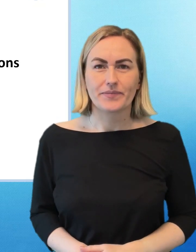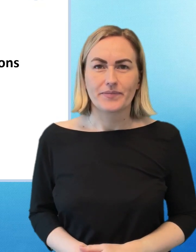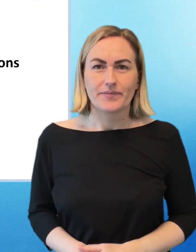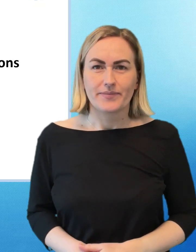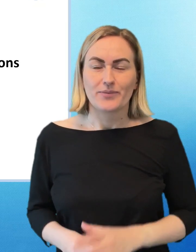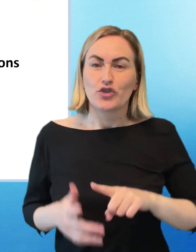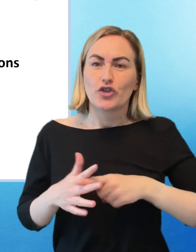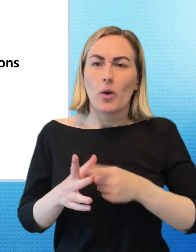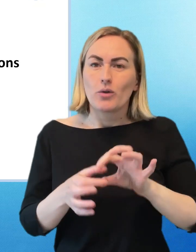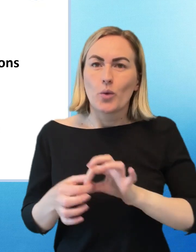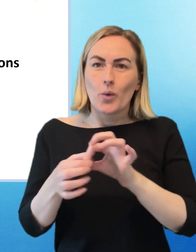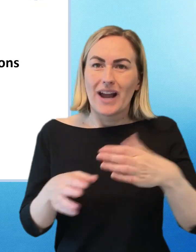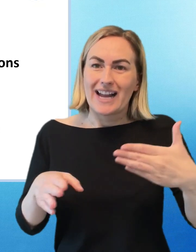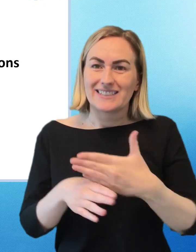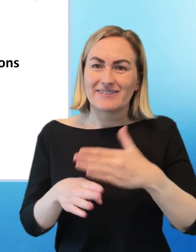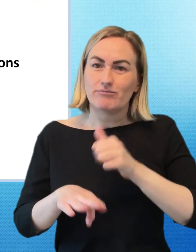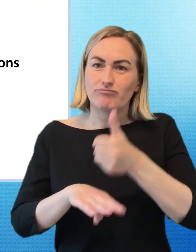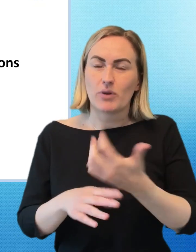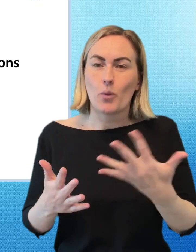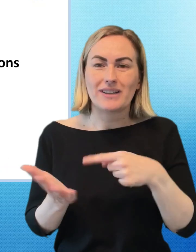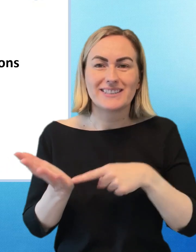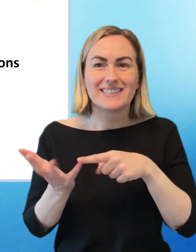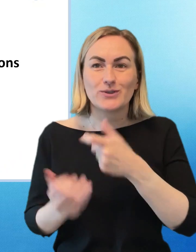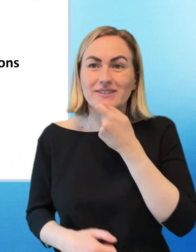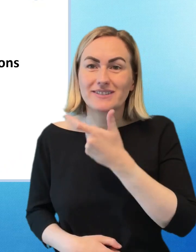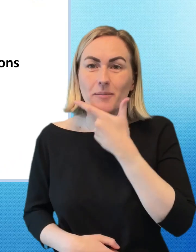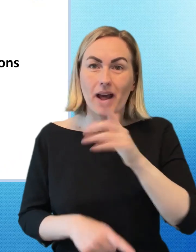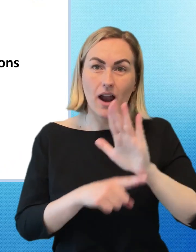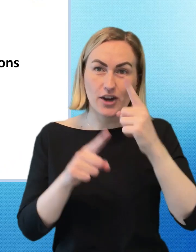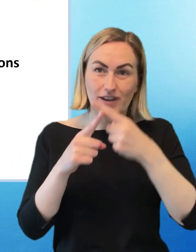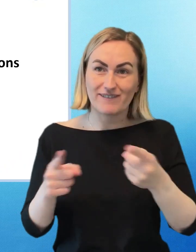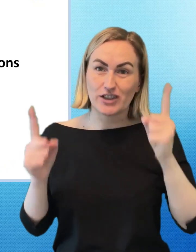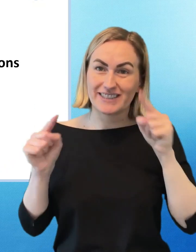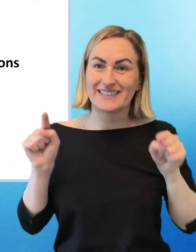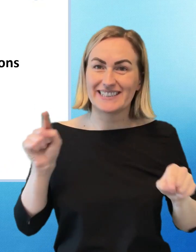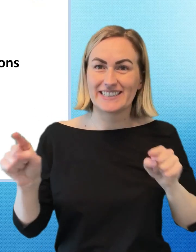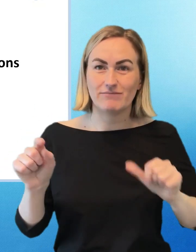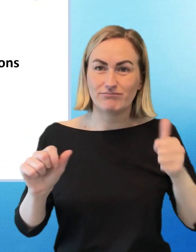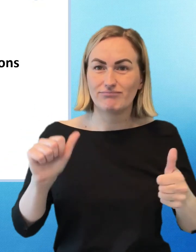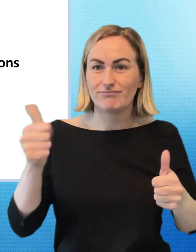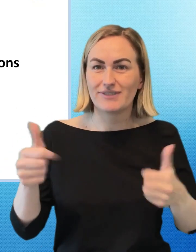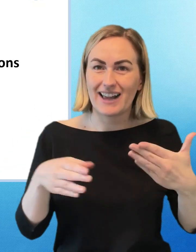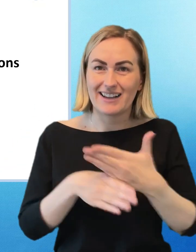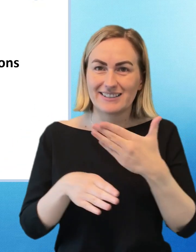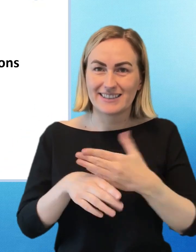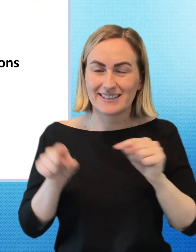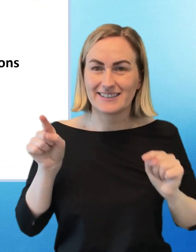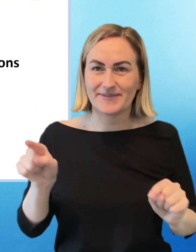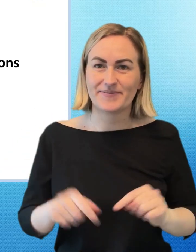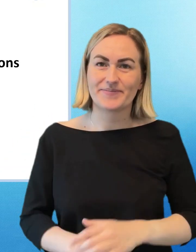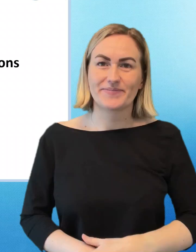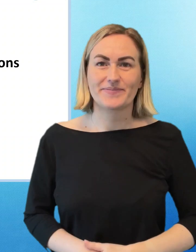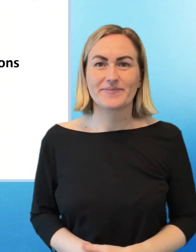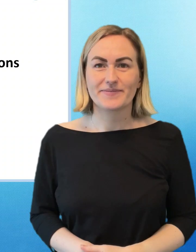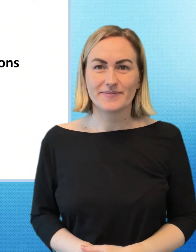began with co-creation exercises, which we held in TU Dublin and Ulster University, and we called the PROFESS 12